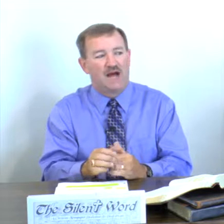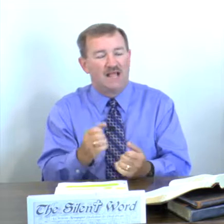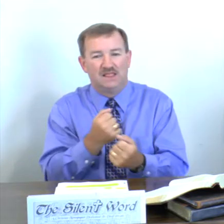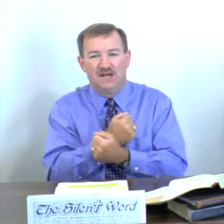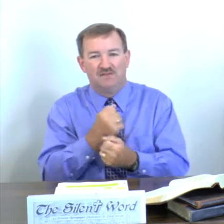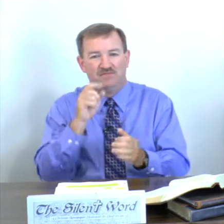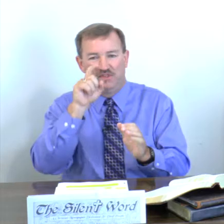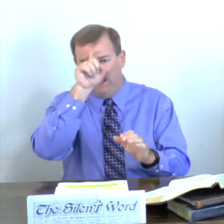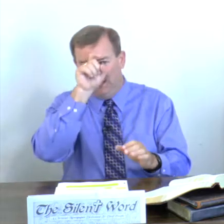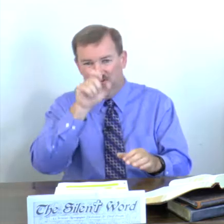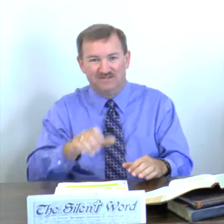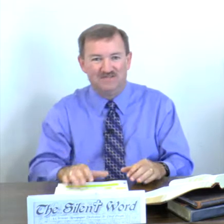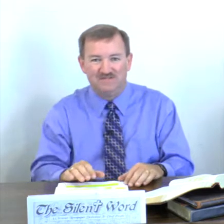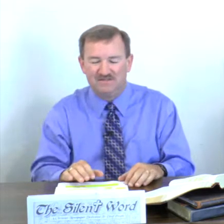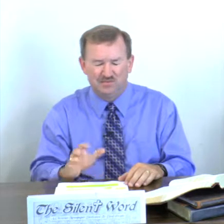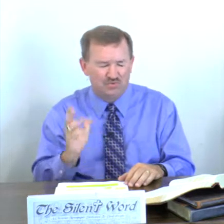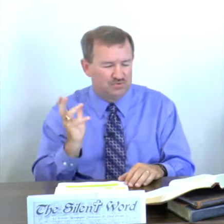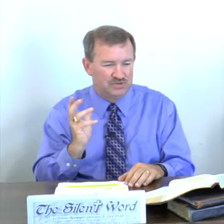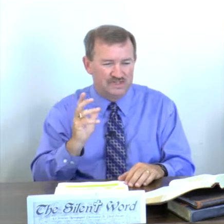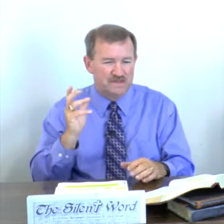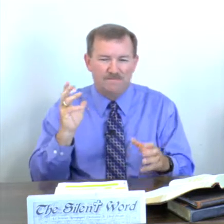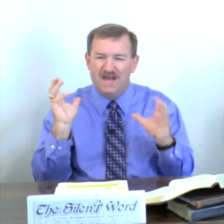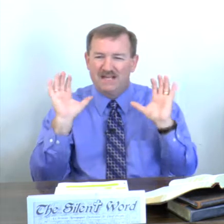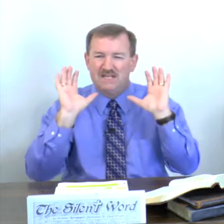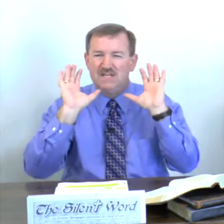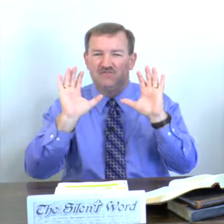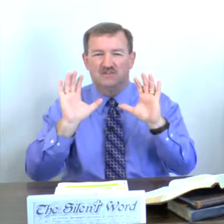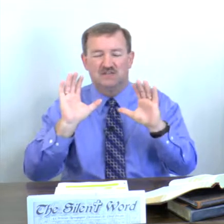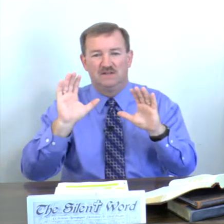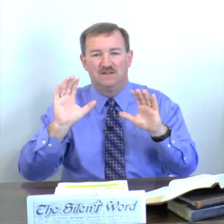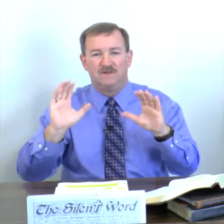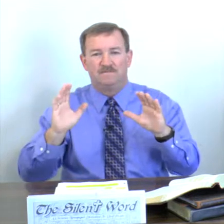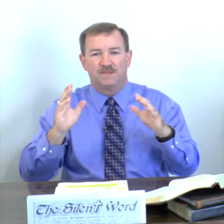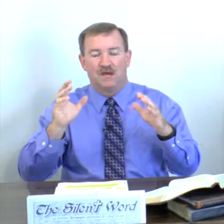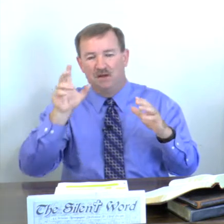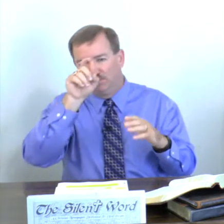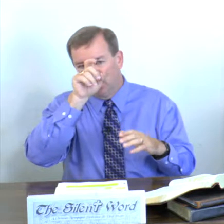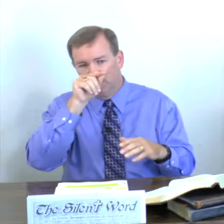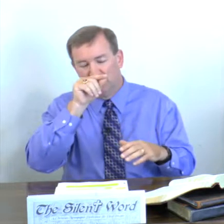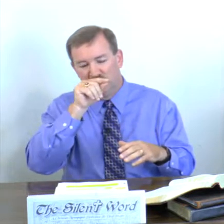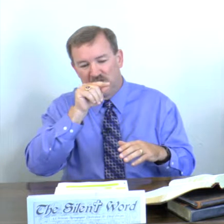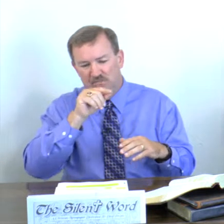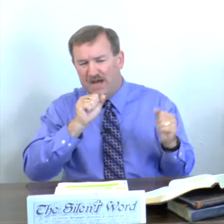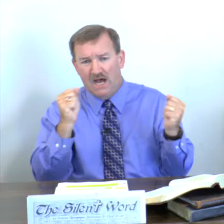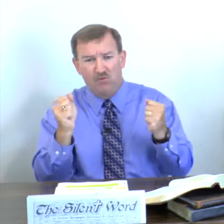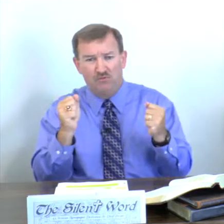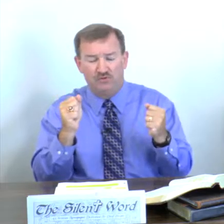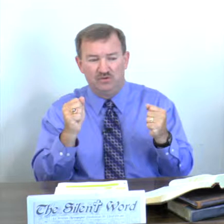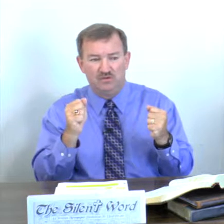I love the eagle. It's a magnificent bird, powerful.